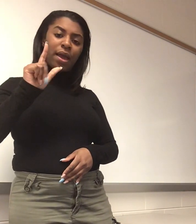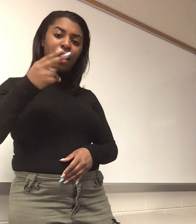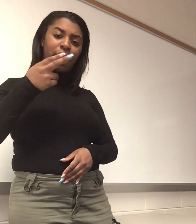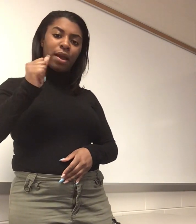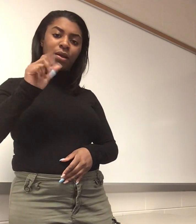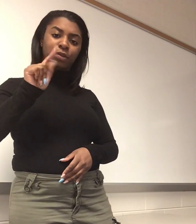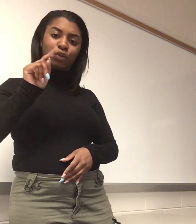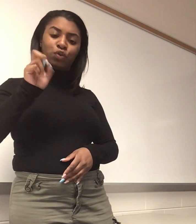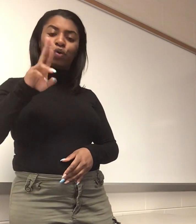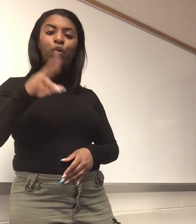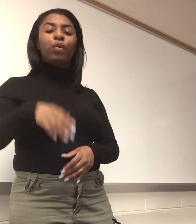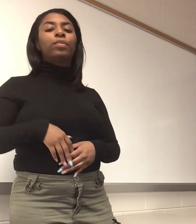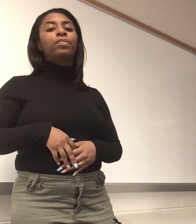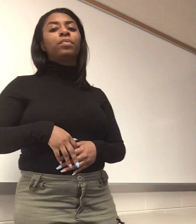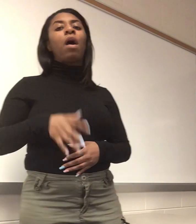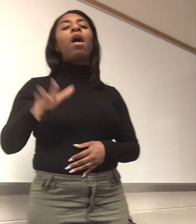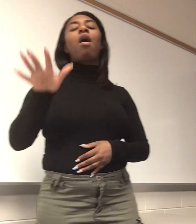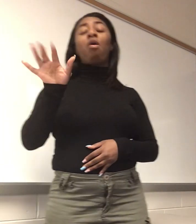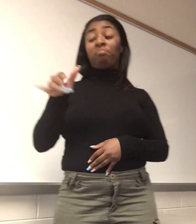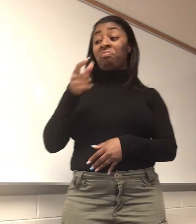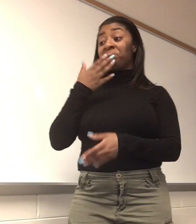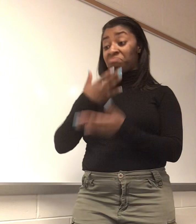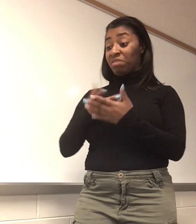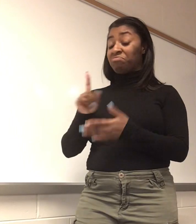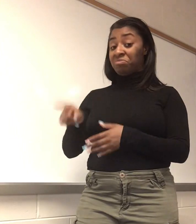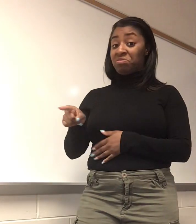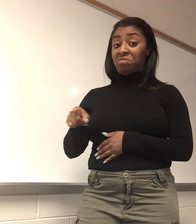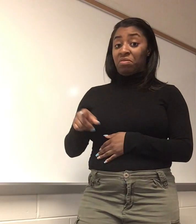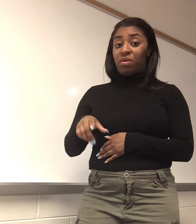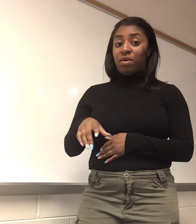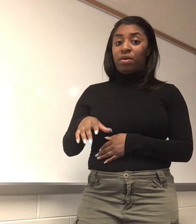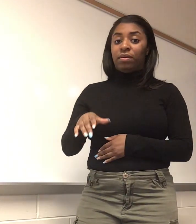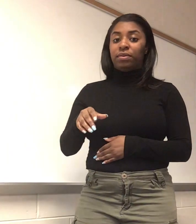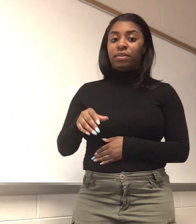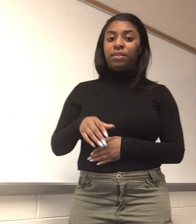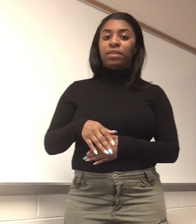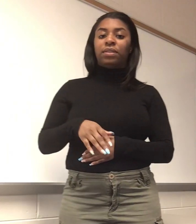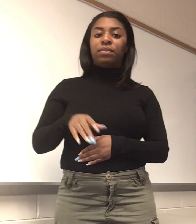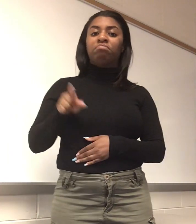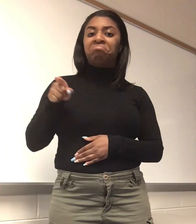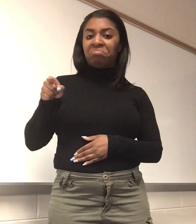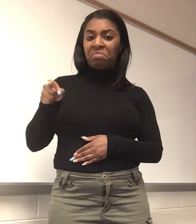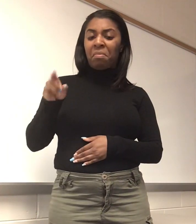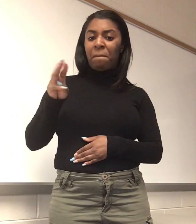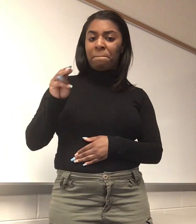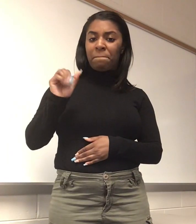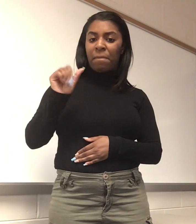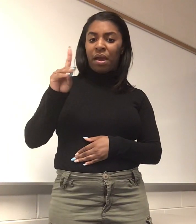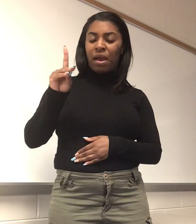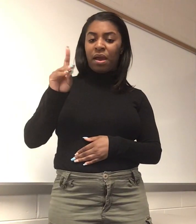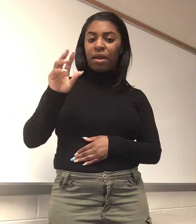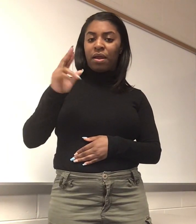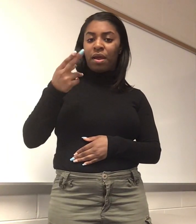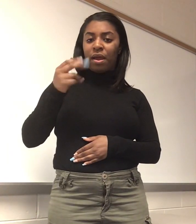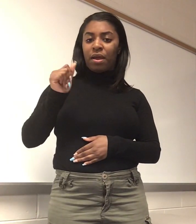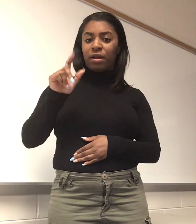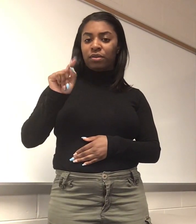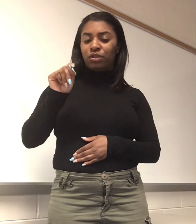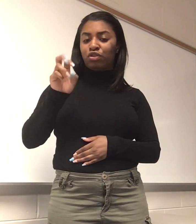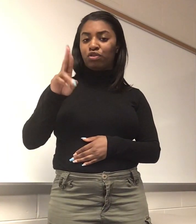The cat. the Mad Hatter's partner in silliness, the March Hare. Oh, the rabbit.